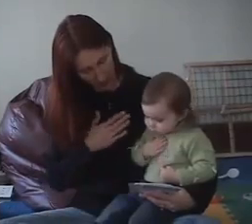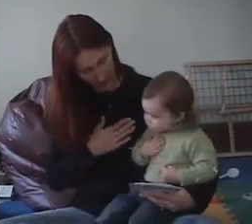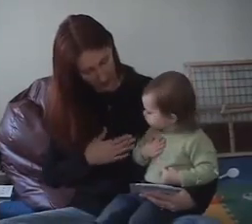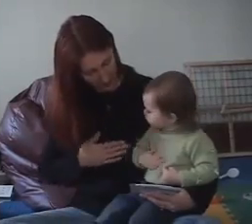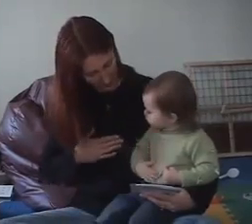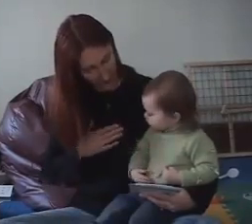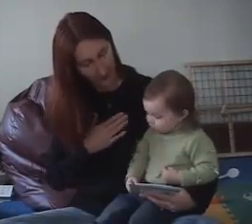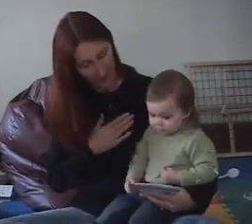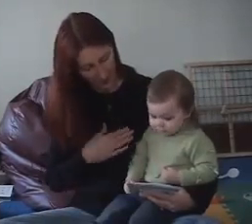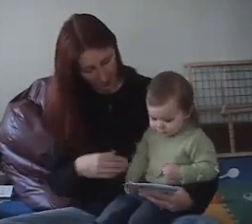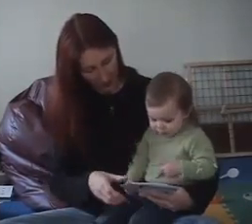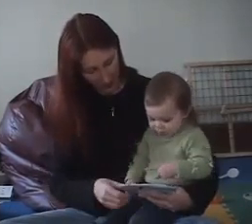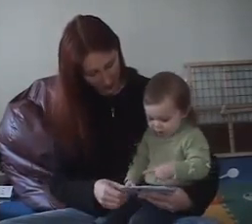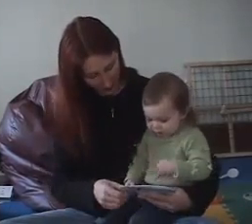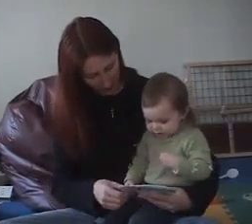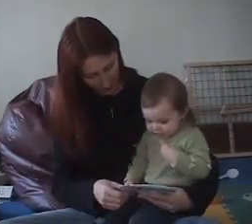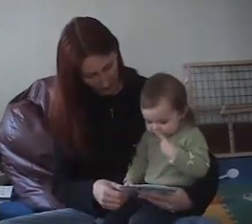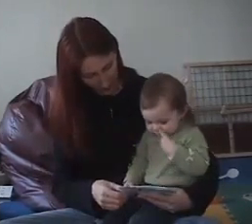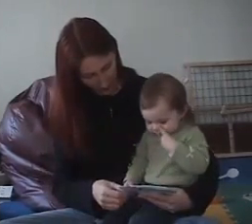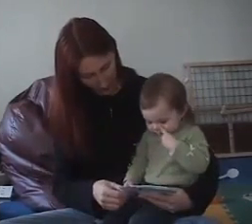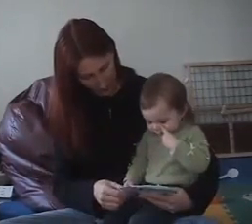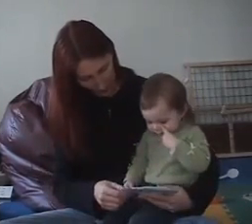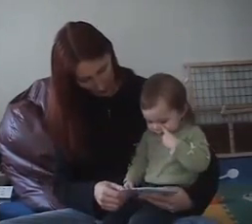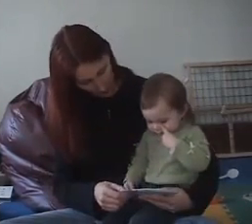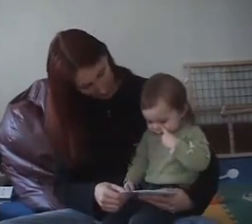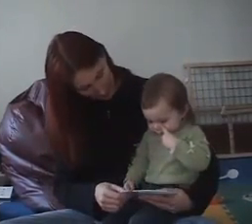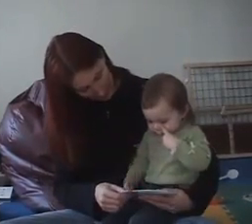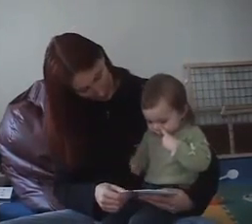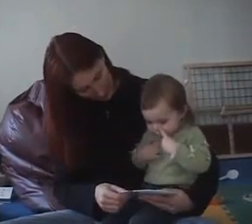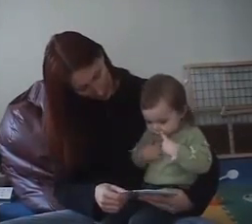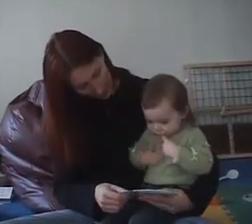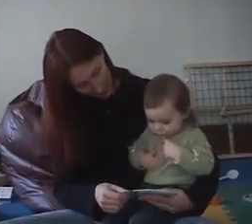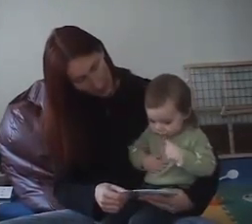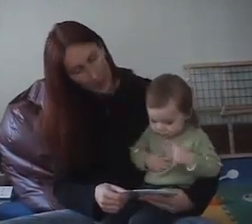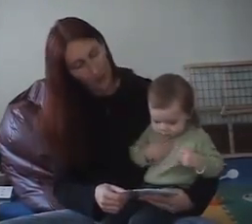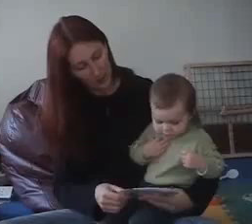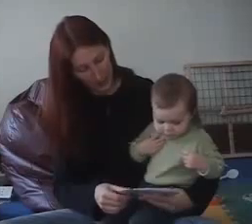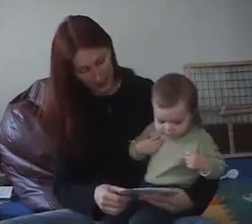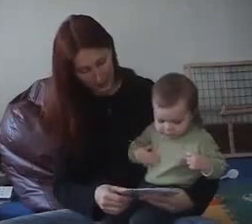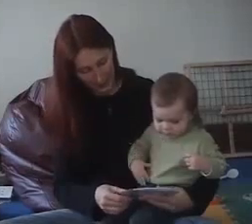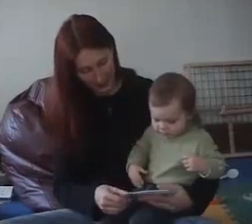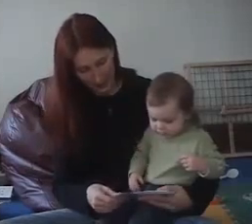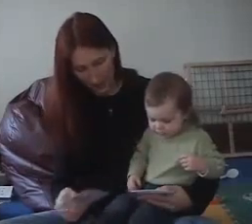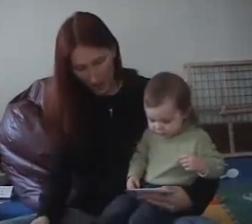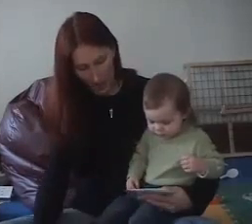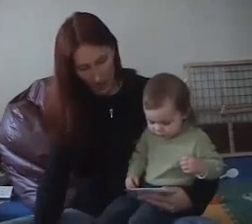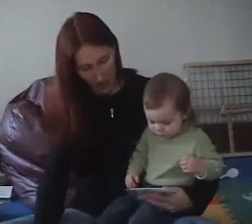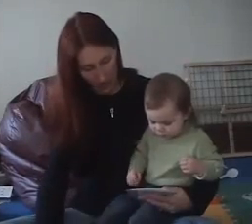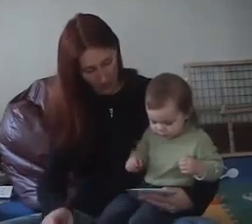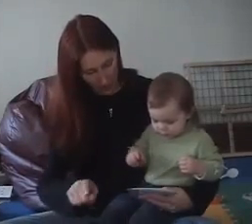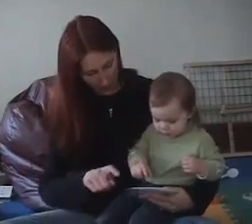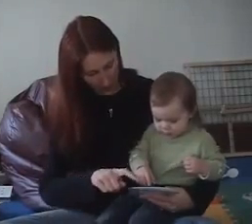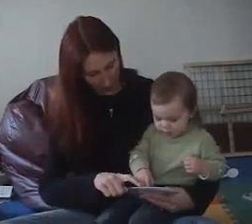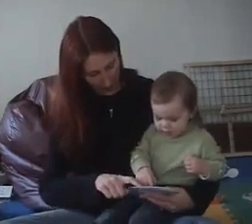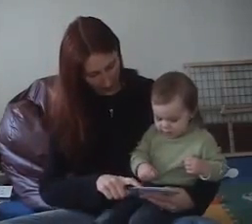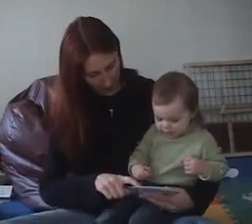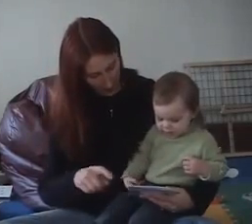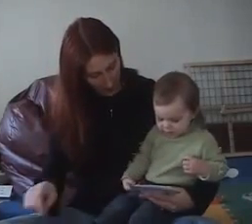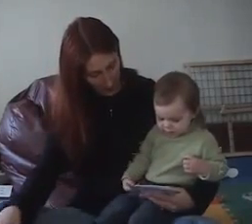Please. That's right, honey. Yeah. Stop. What's the sign for please? Please. Ow. The baby's